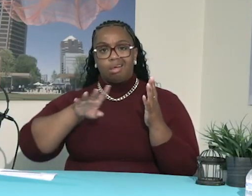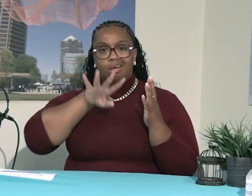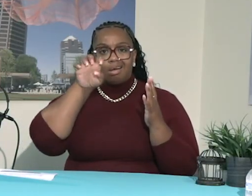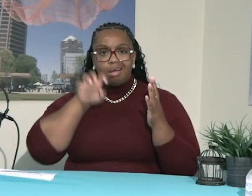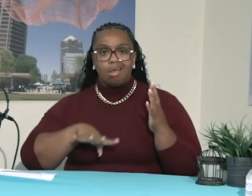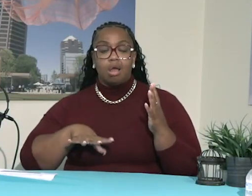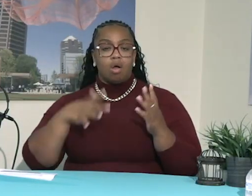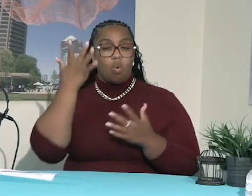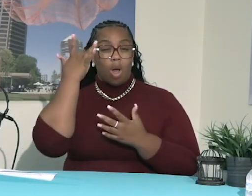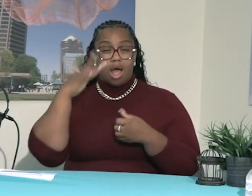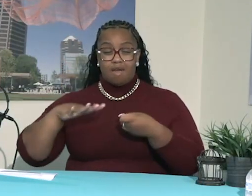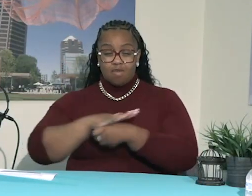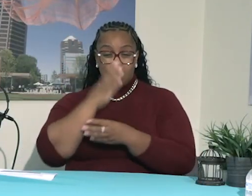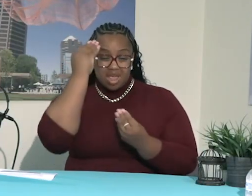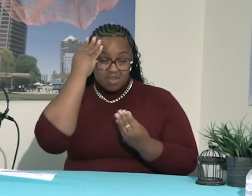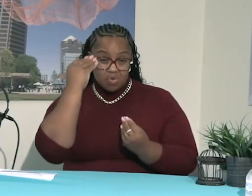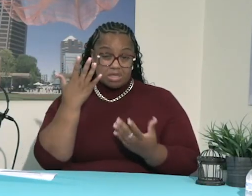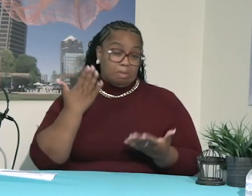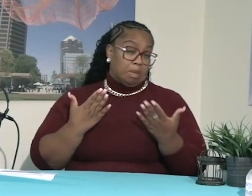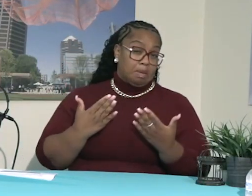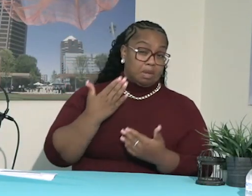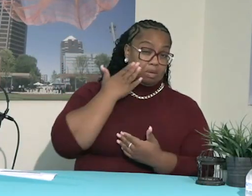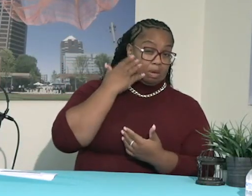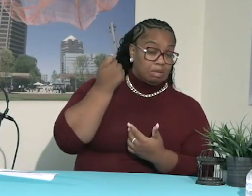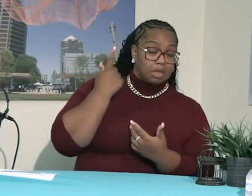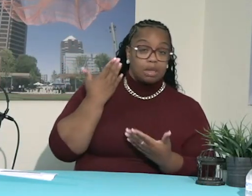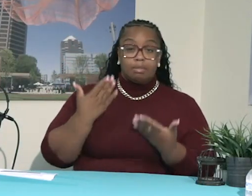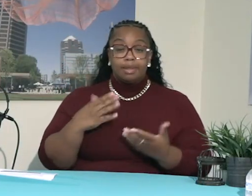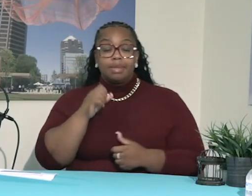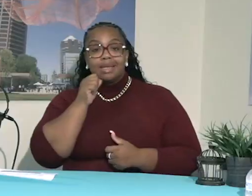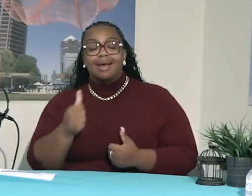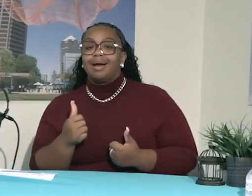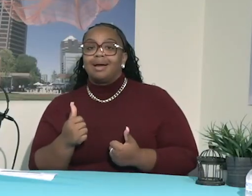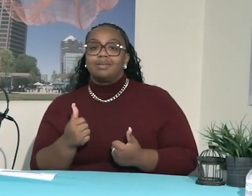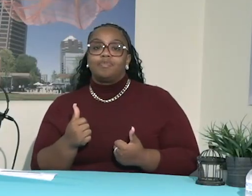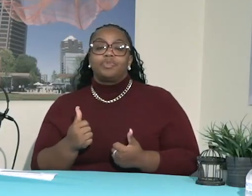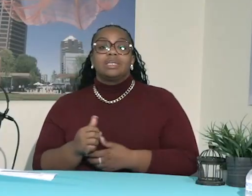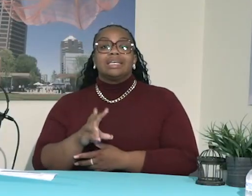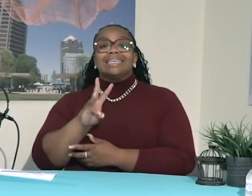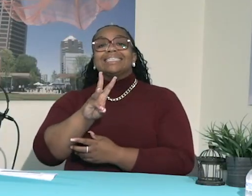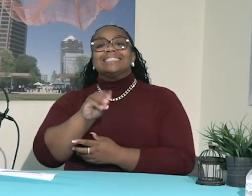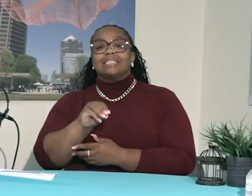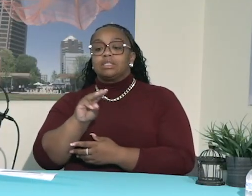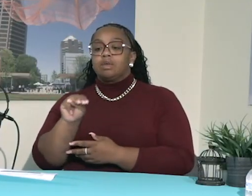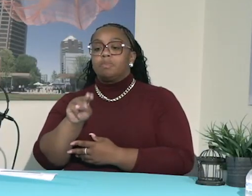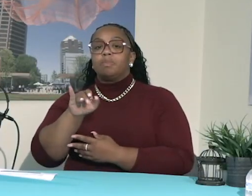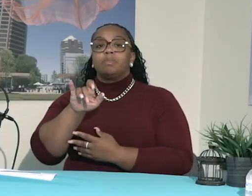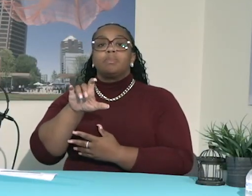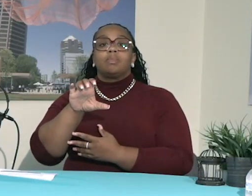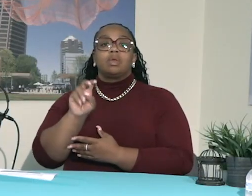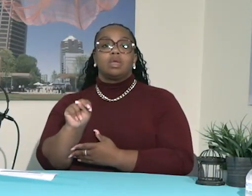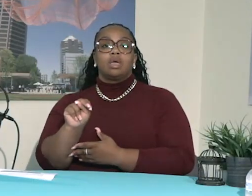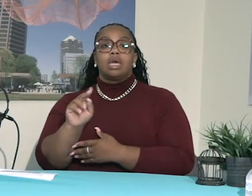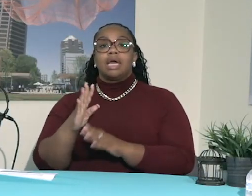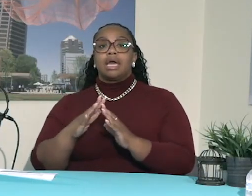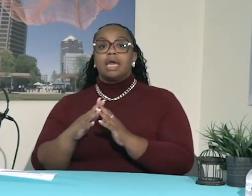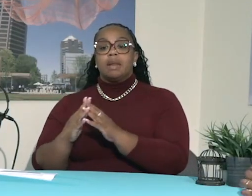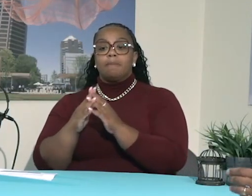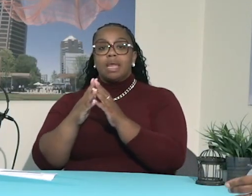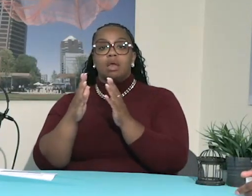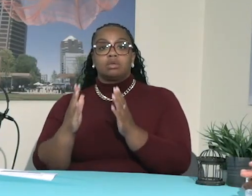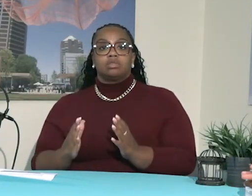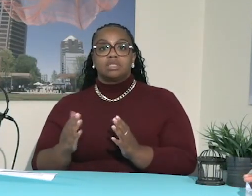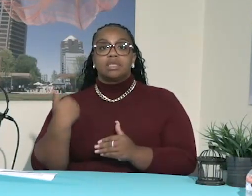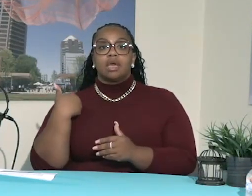you to comprehend. That's the case for 60 million Americans who live with a disability, and we're just talking about the ones who actually have